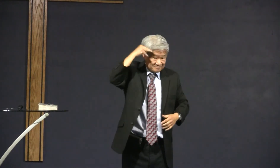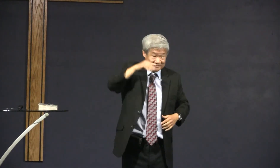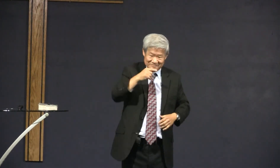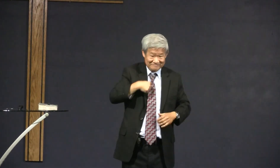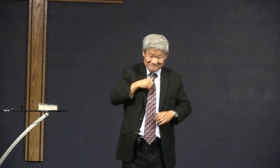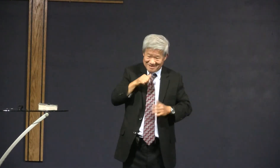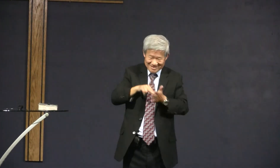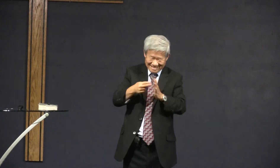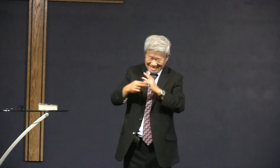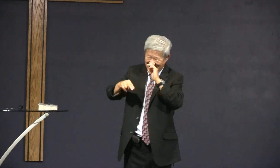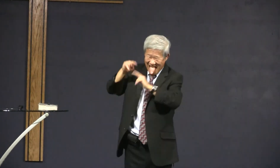of